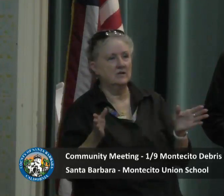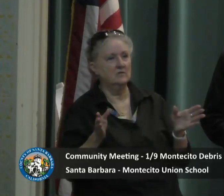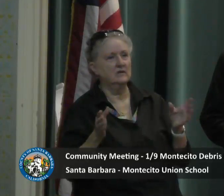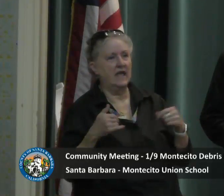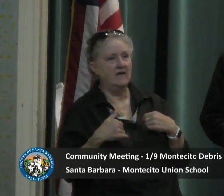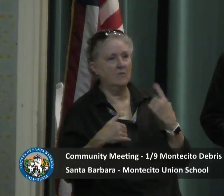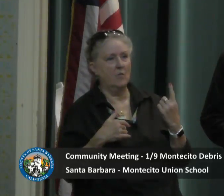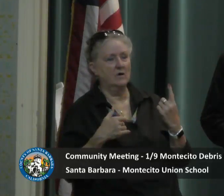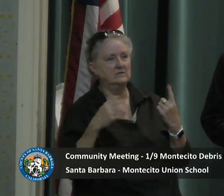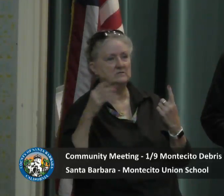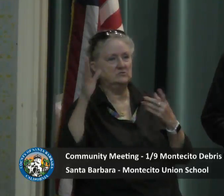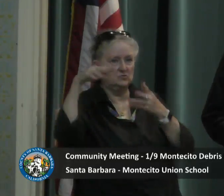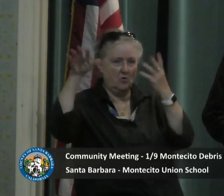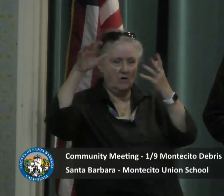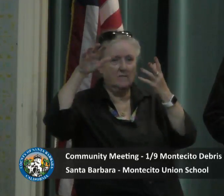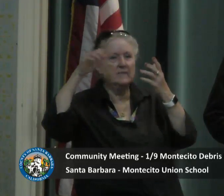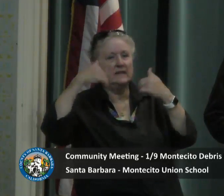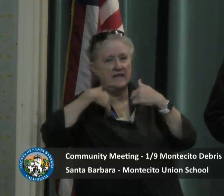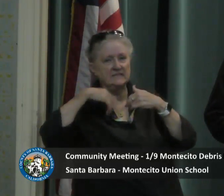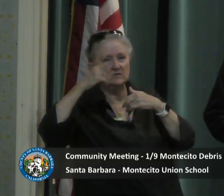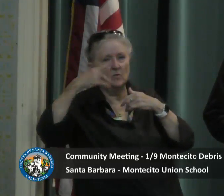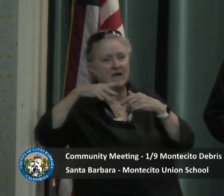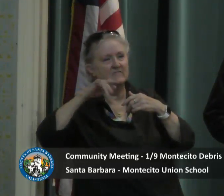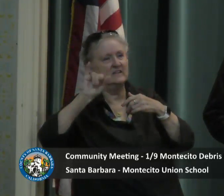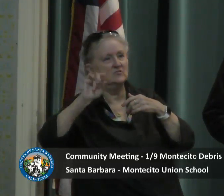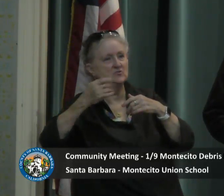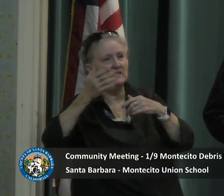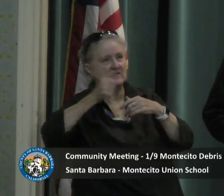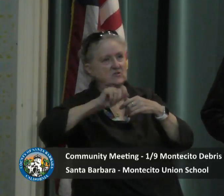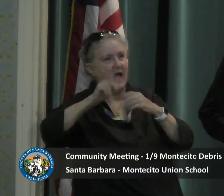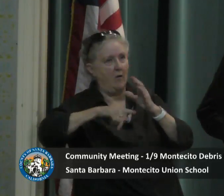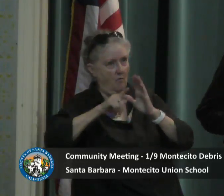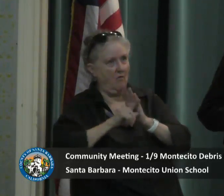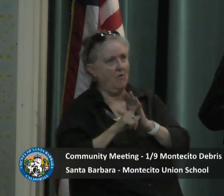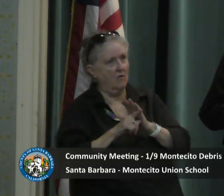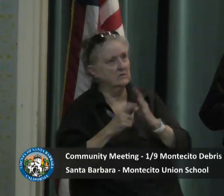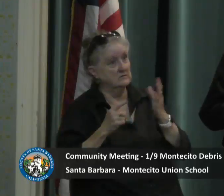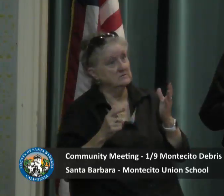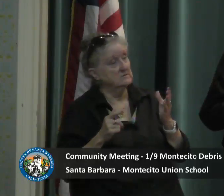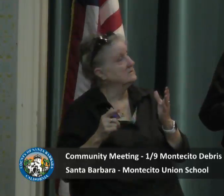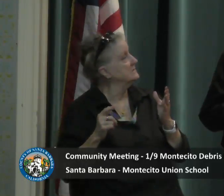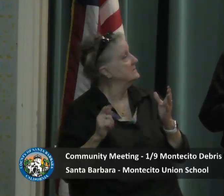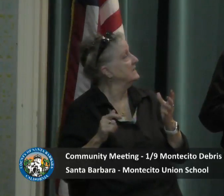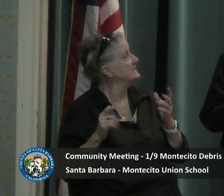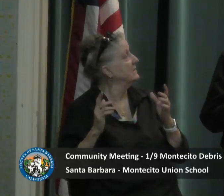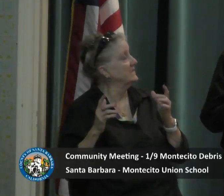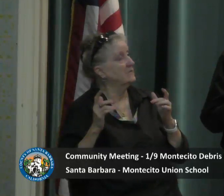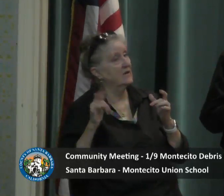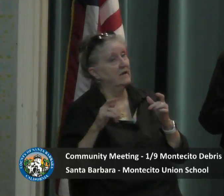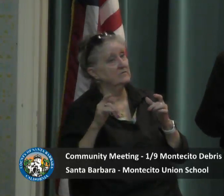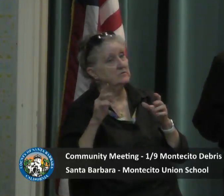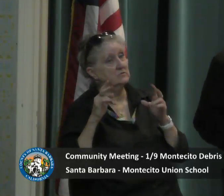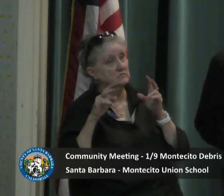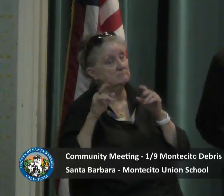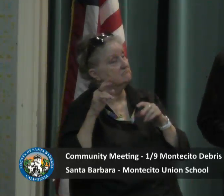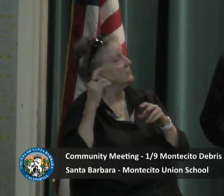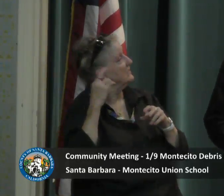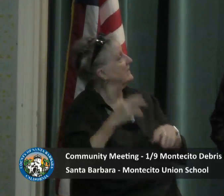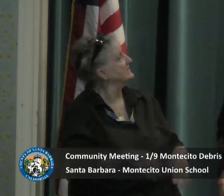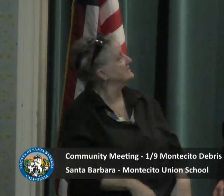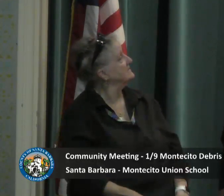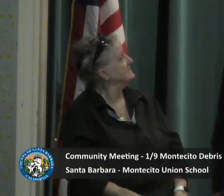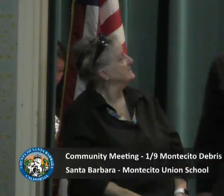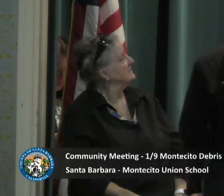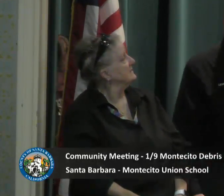is at least one storm that has a ½ inch per hour. So that is something that we're going to have to realize.